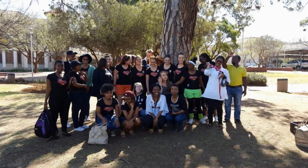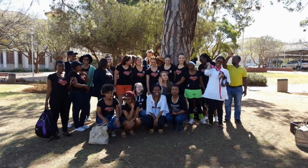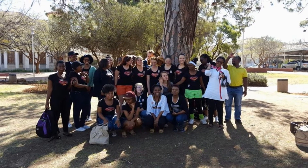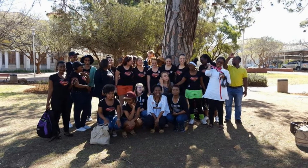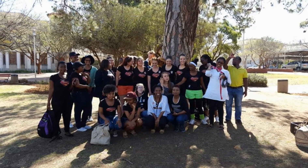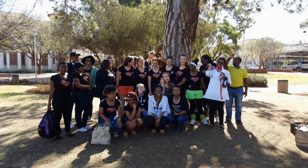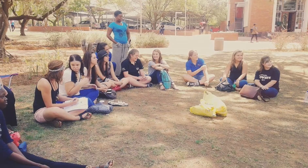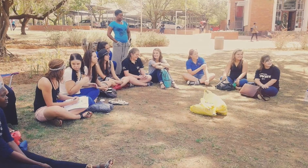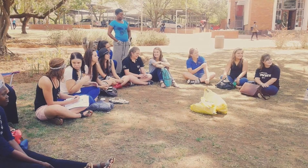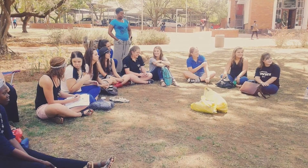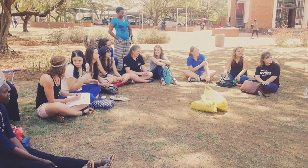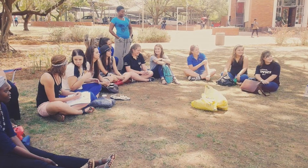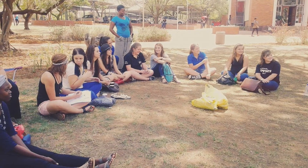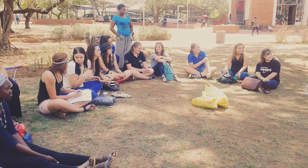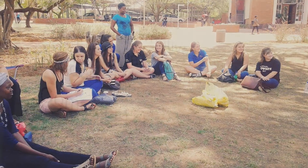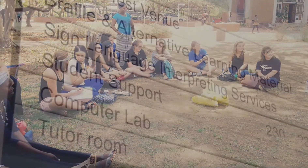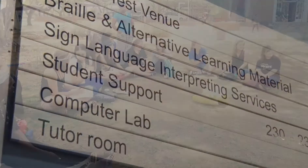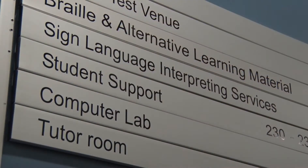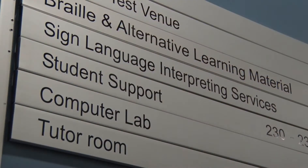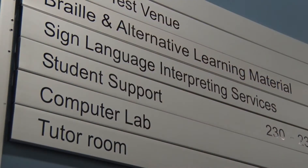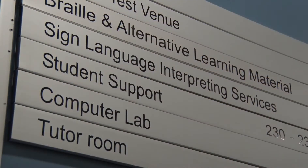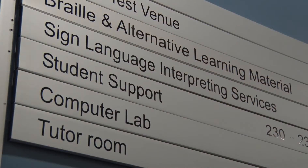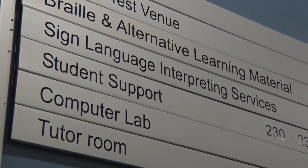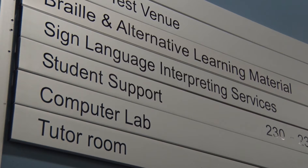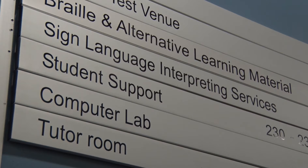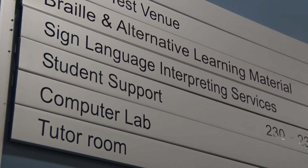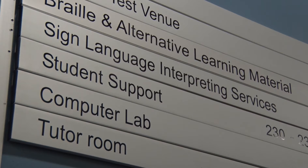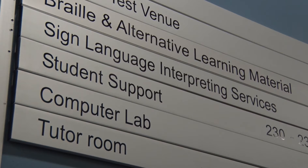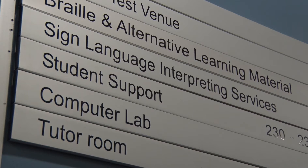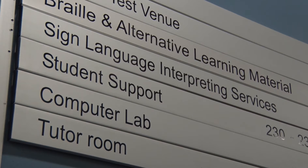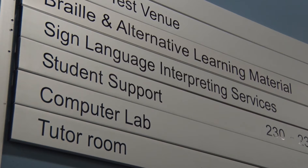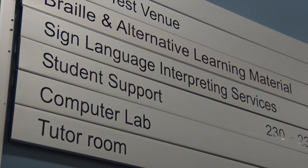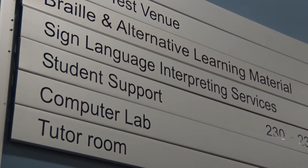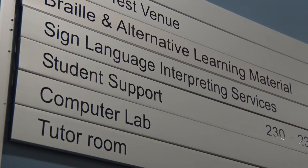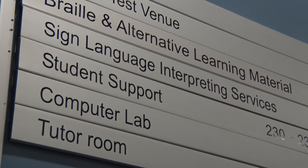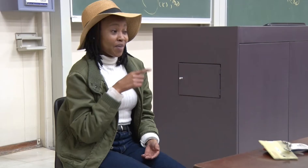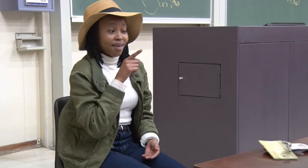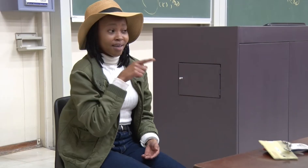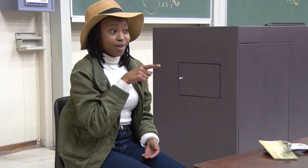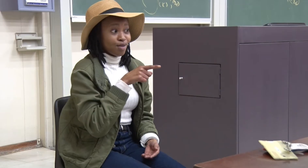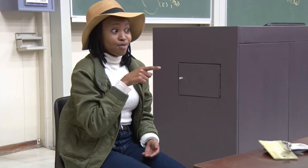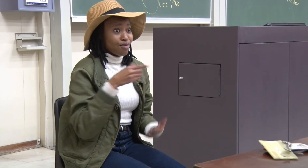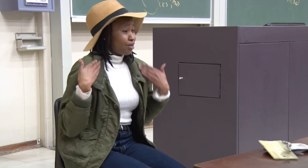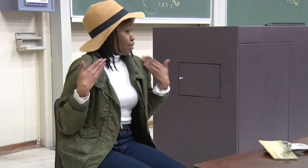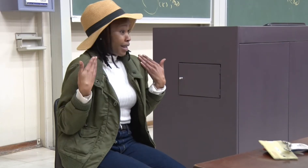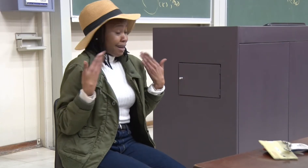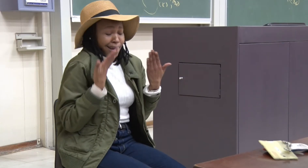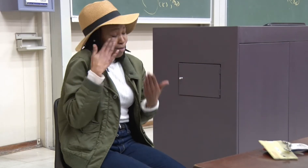session outside in the sun. Of course, this homogeneous little piece of society doesn't come